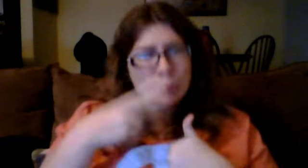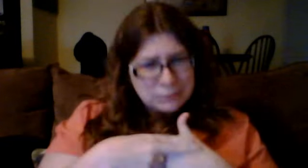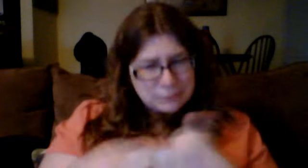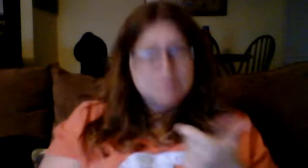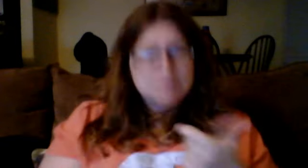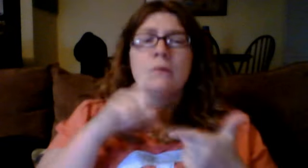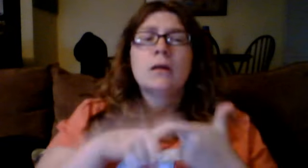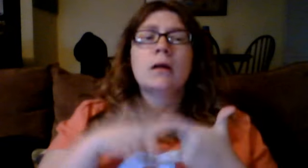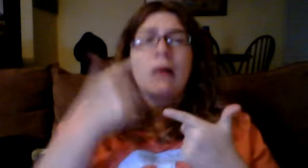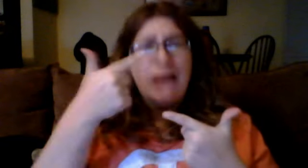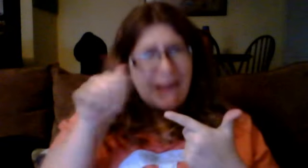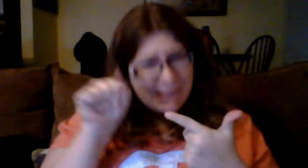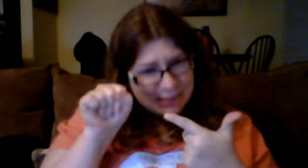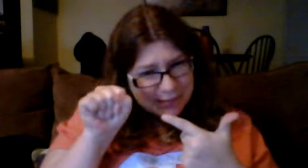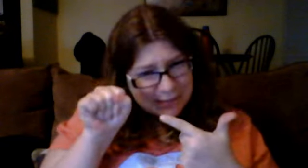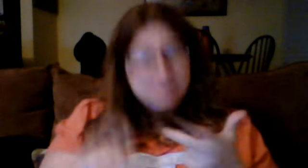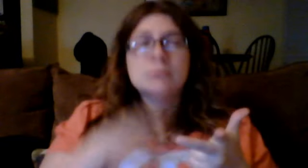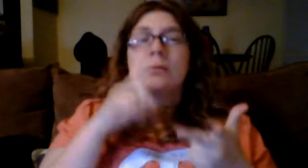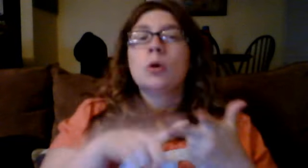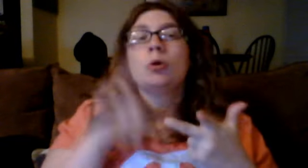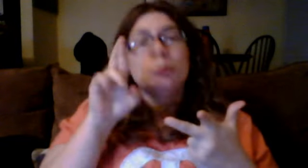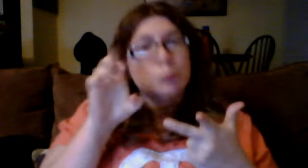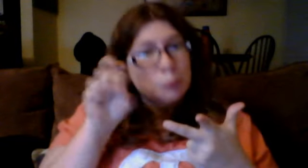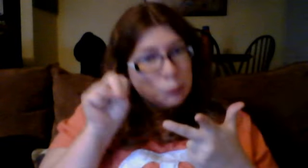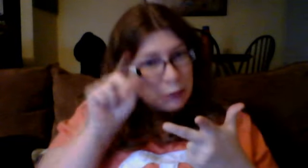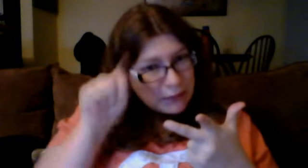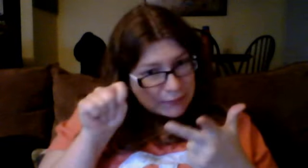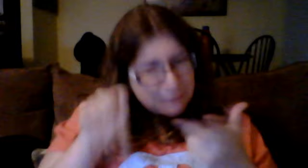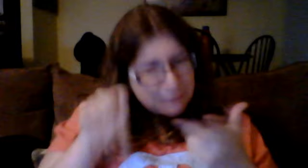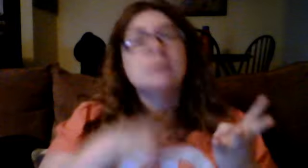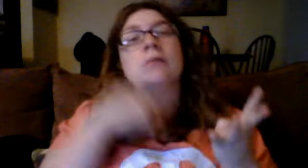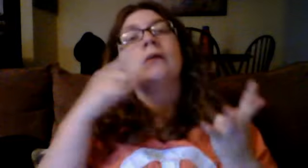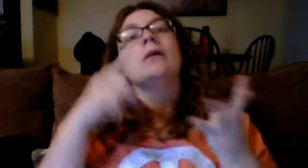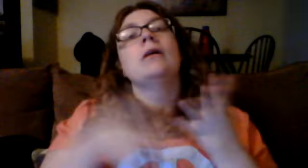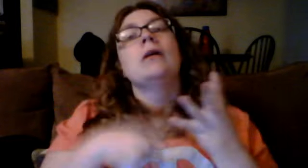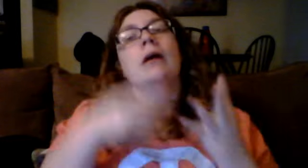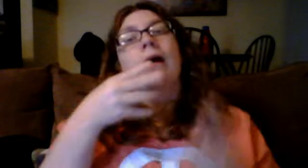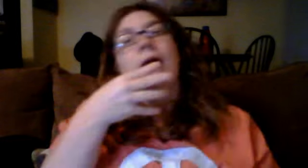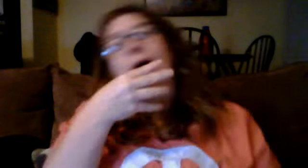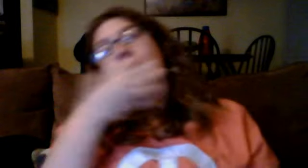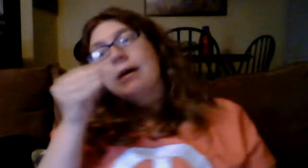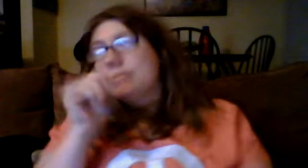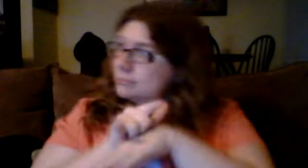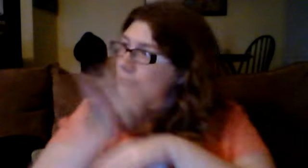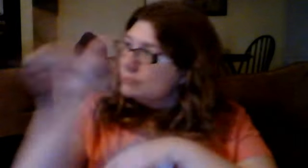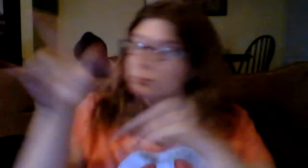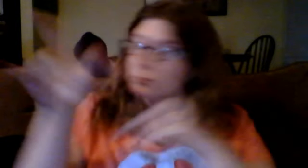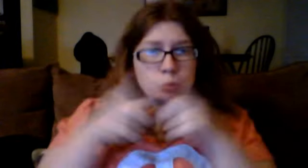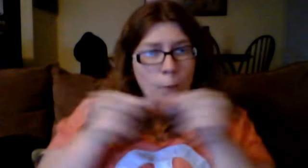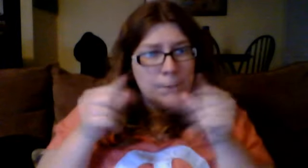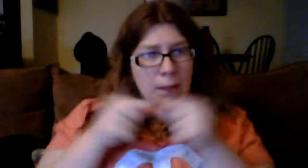. . . He got his number black place, his ear,